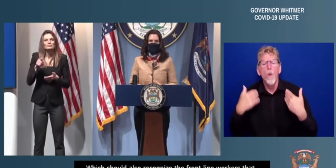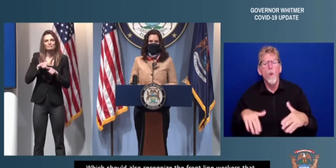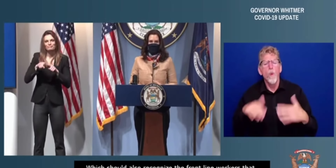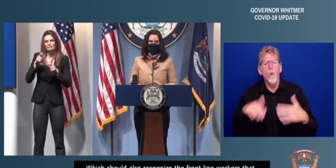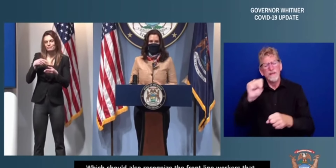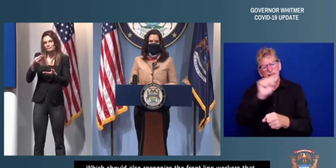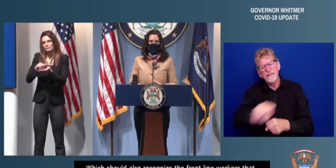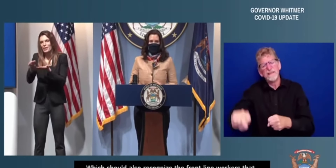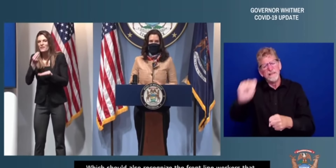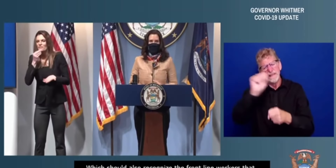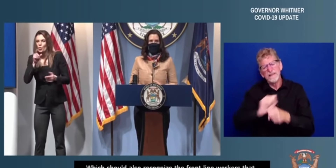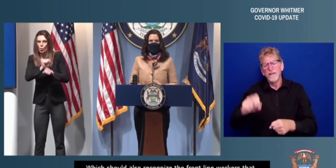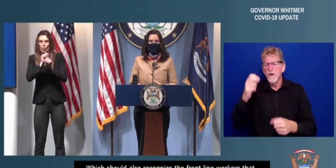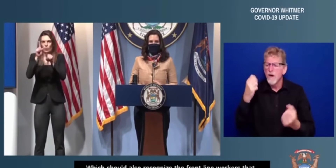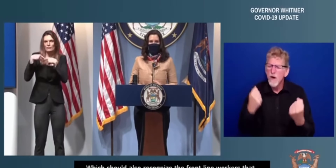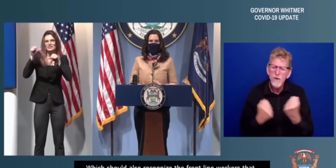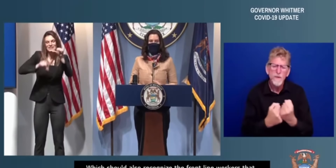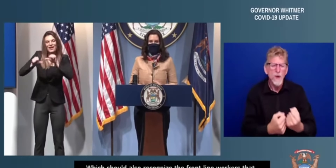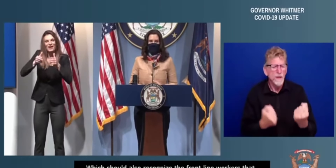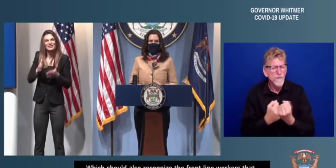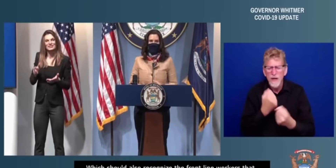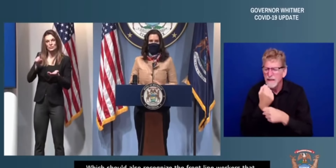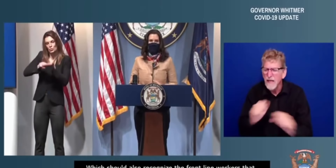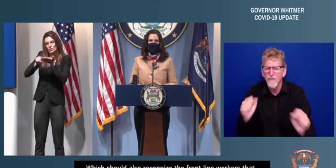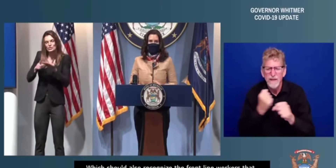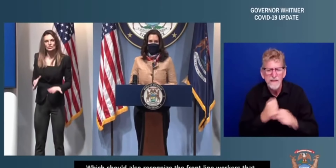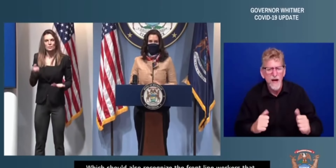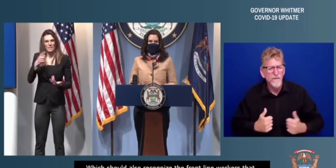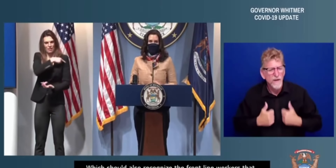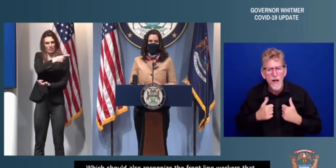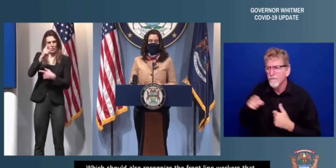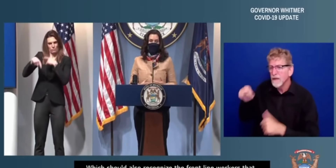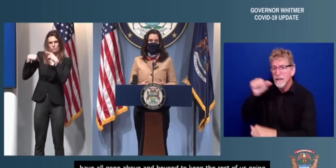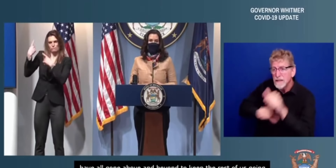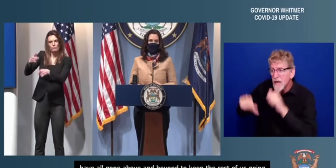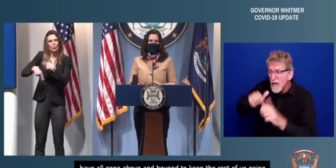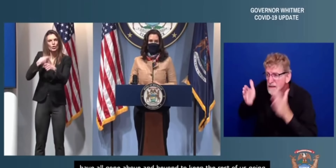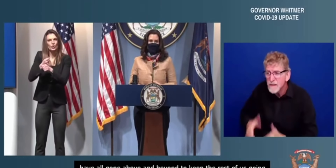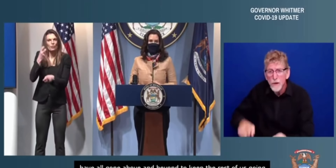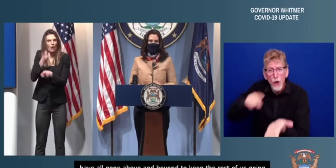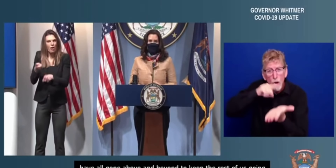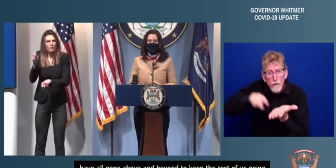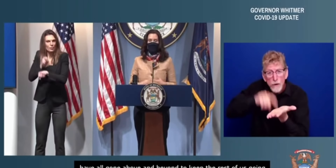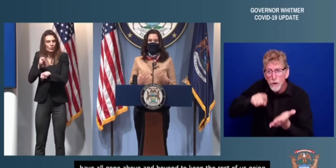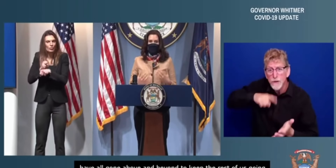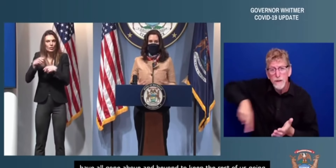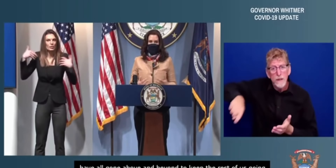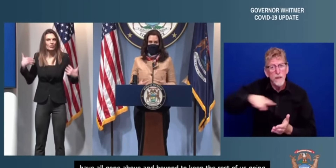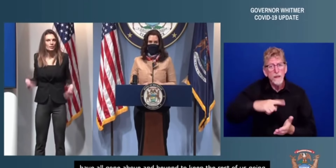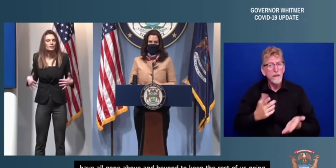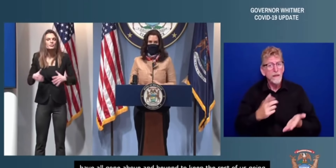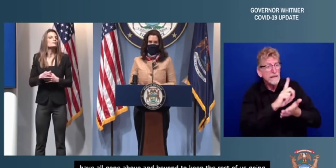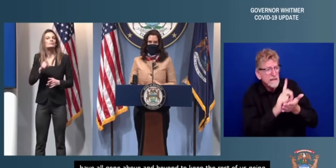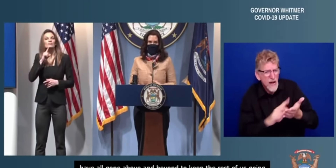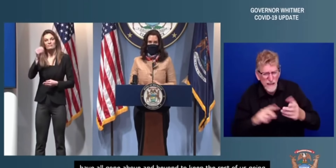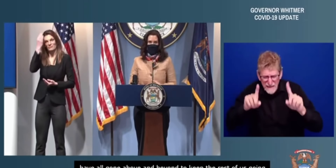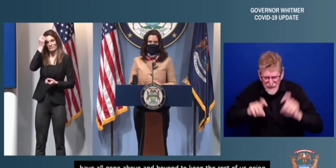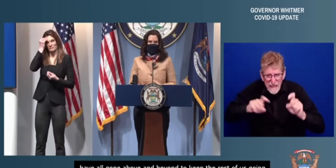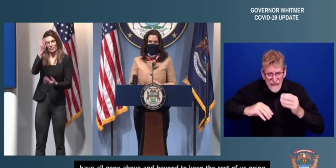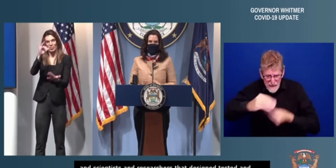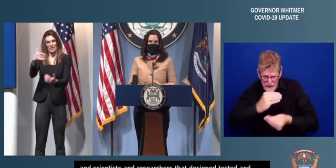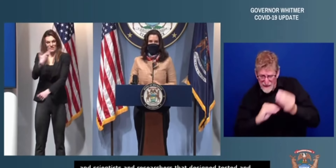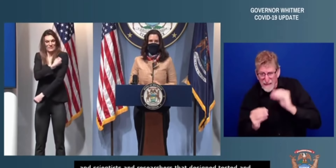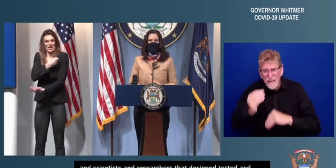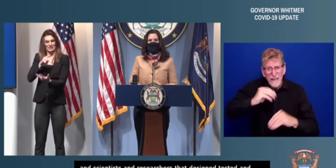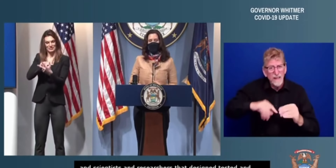and researchers who designed, tested, and manufactured these 3 vaccines, miracles of modern